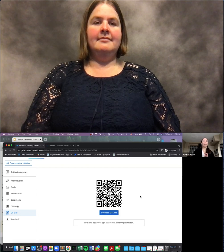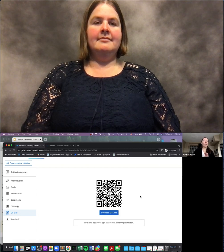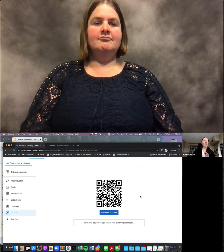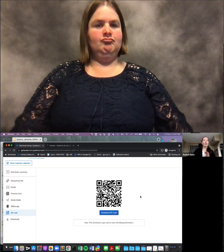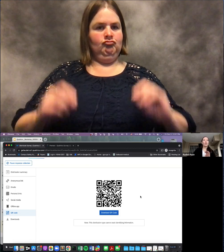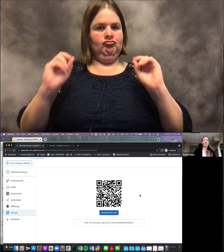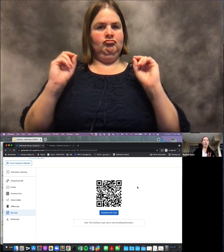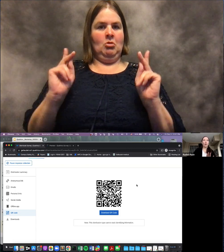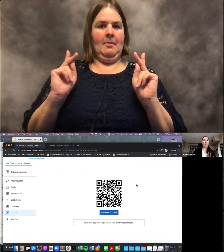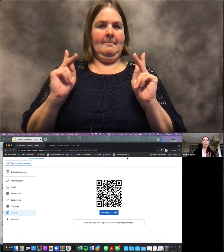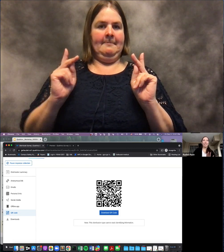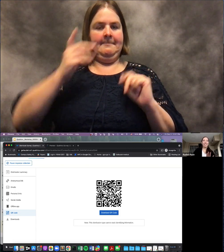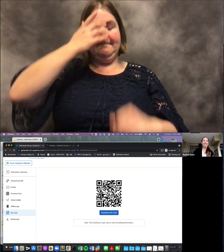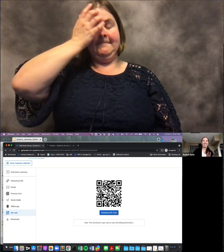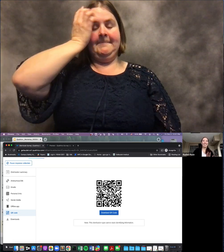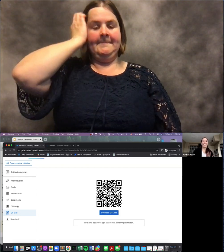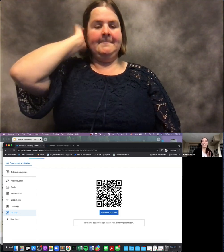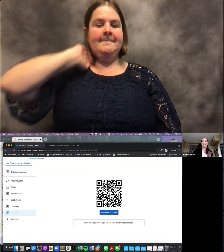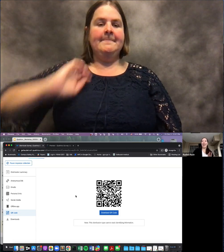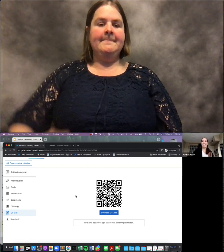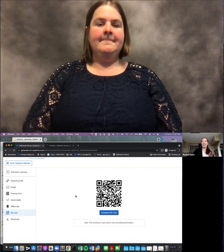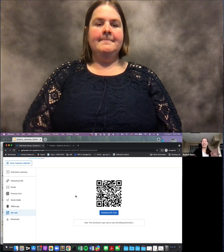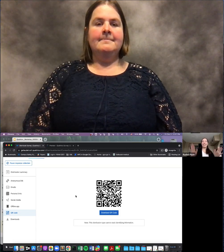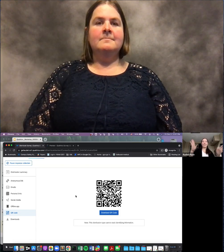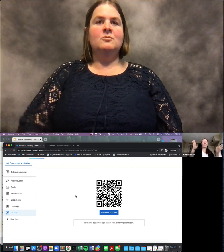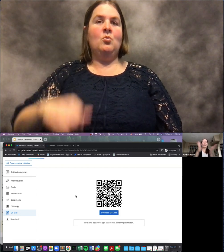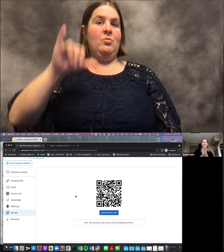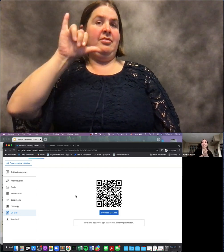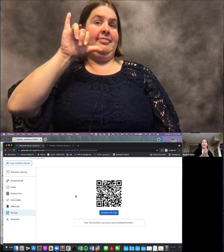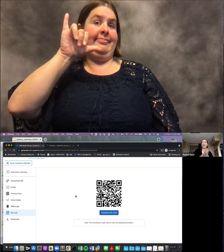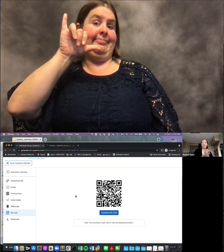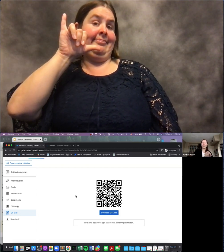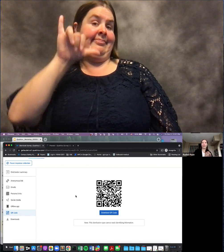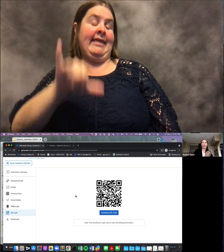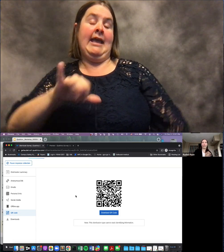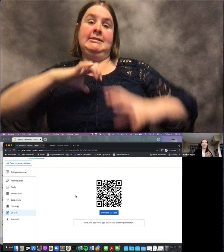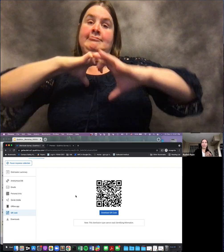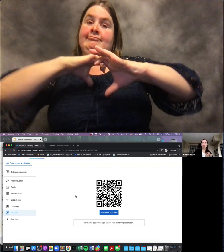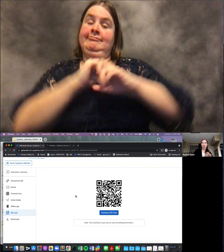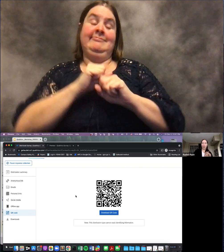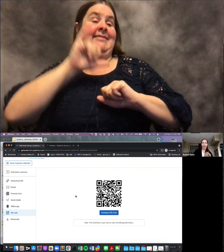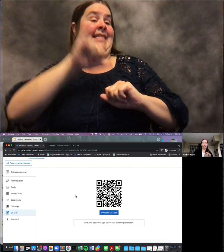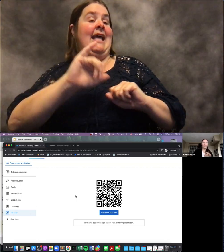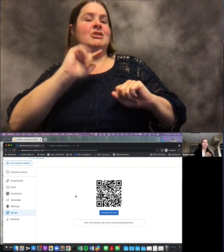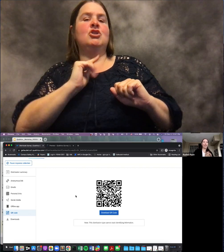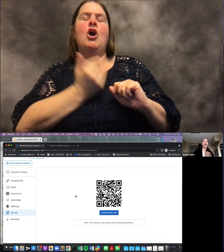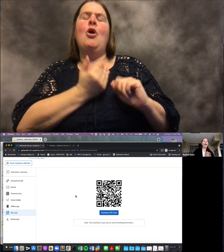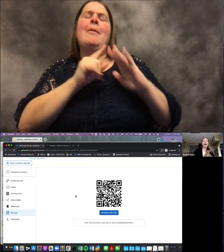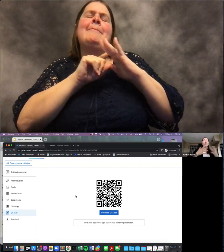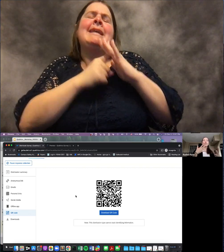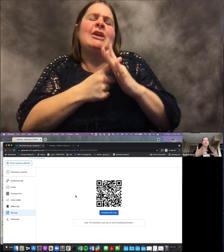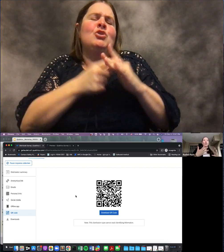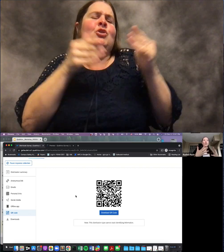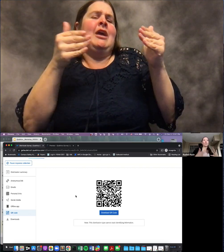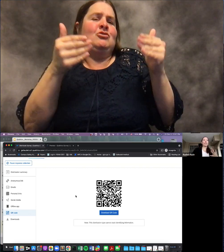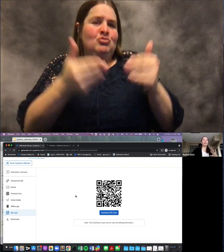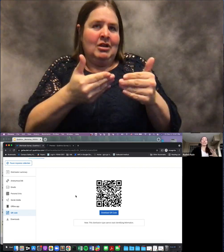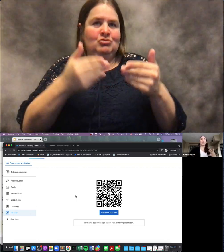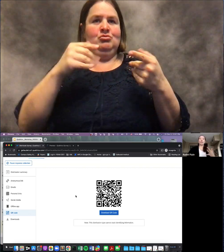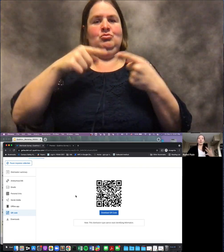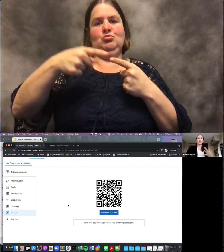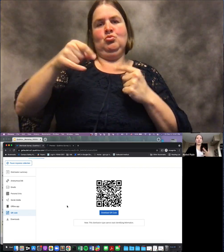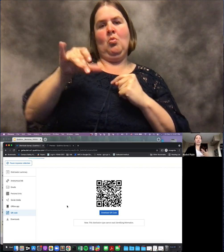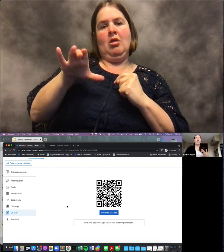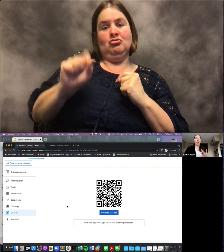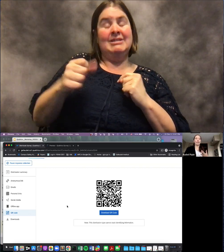Okay, so that is our beginner introduction to Qualtrics. I have additional data